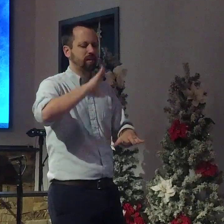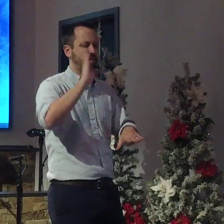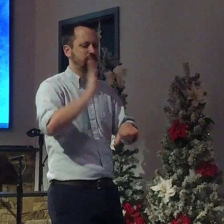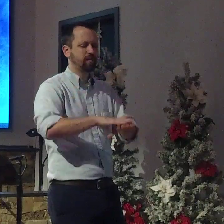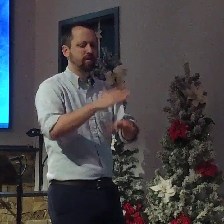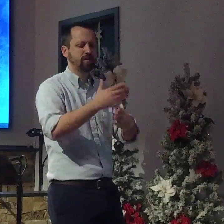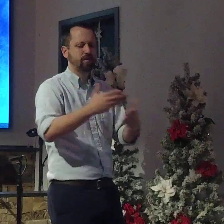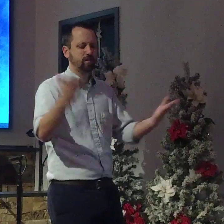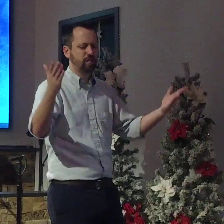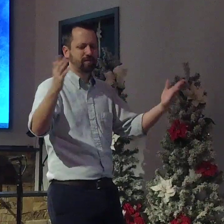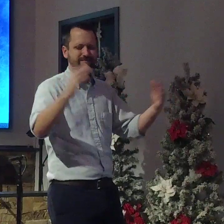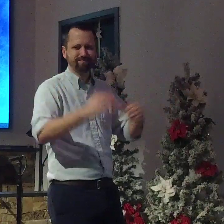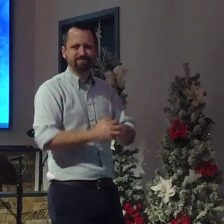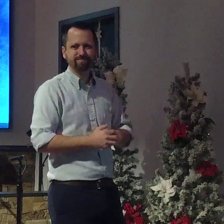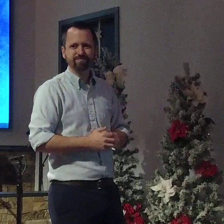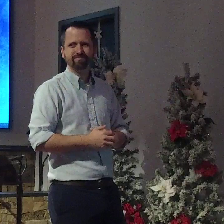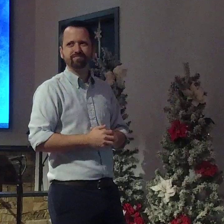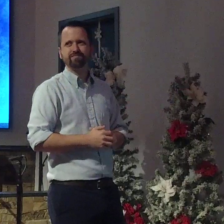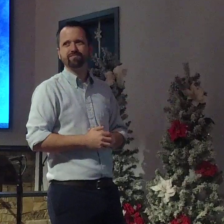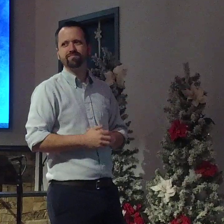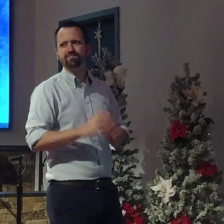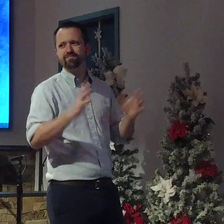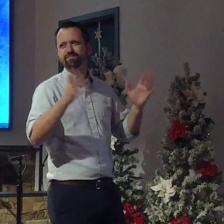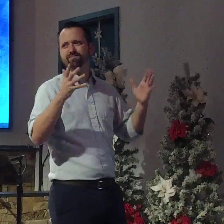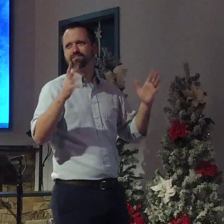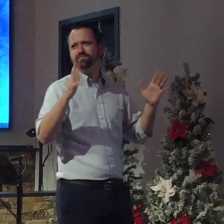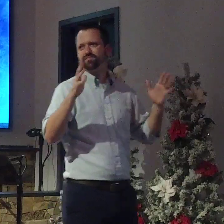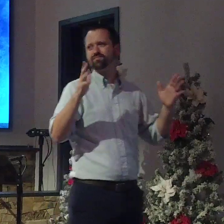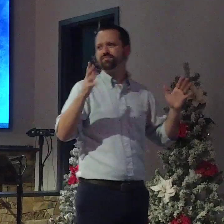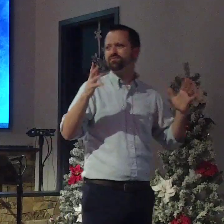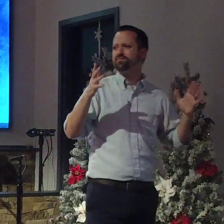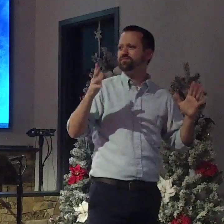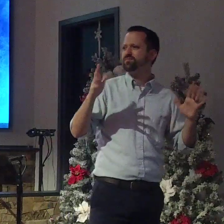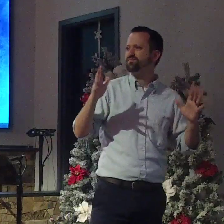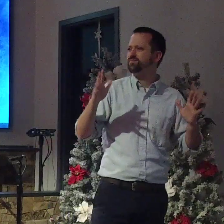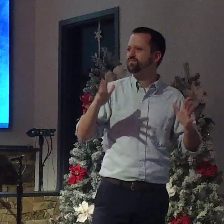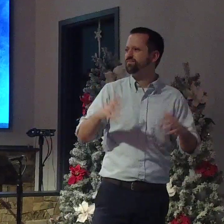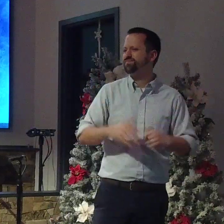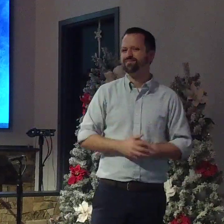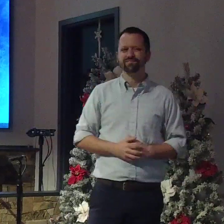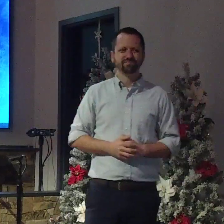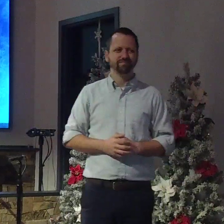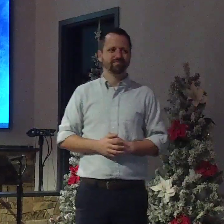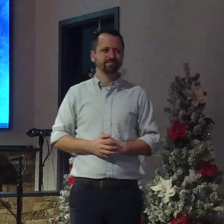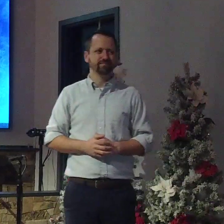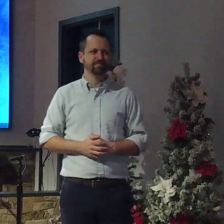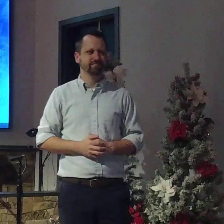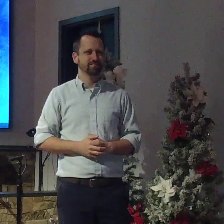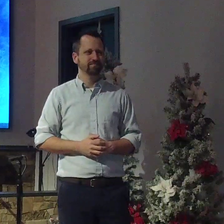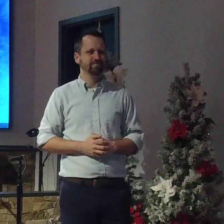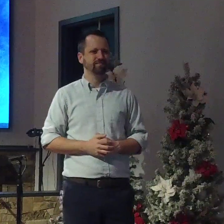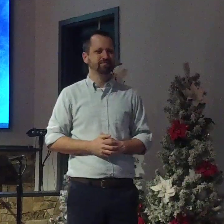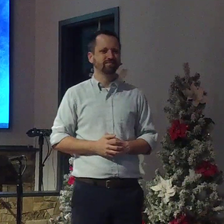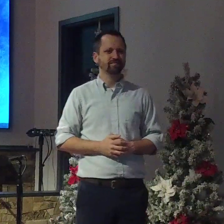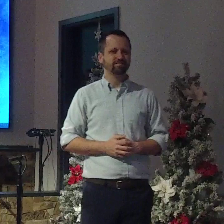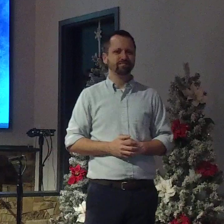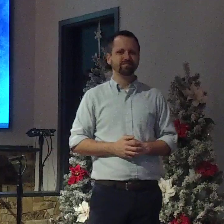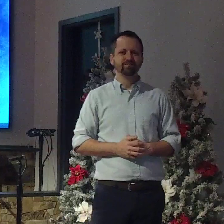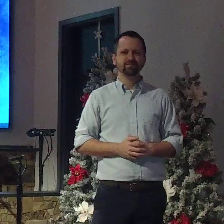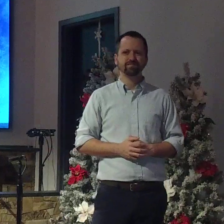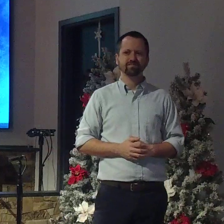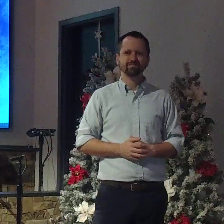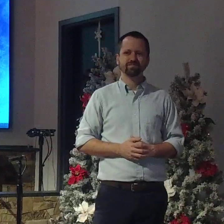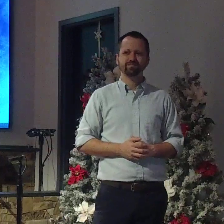all beloved children of God, and there is nothing Satan can do to take our love away from us, especially from Christ. Knowing